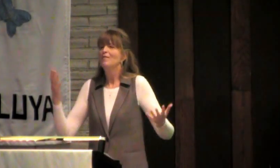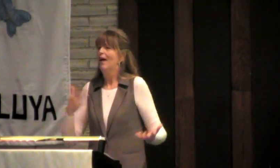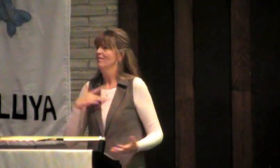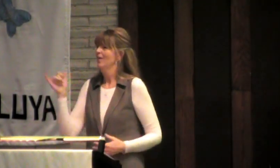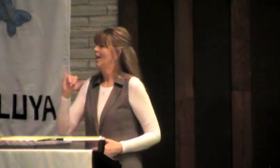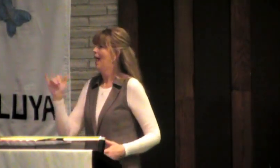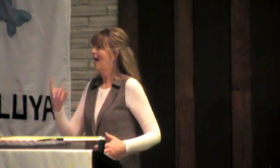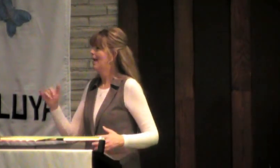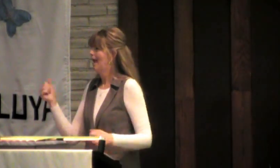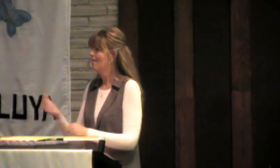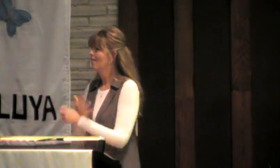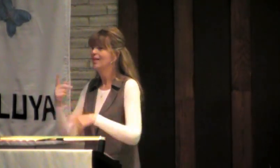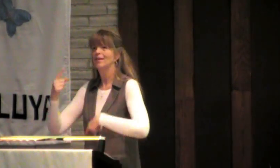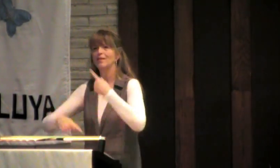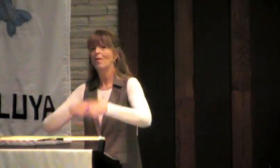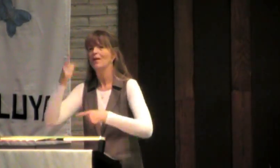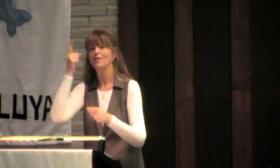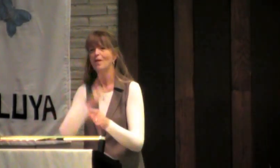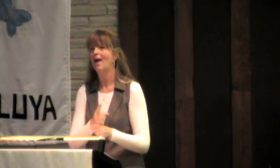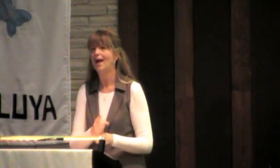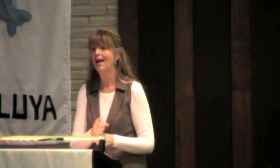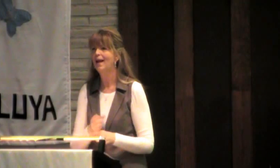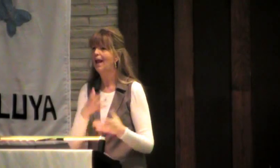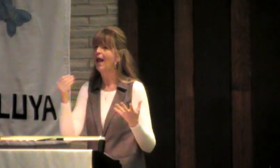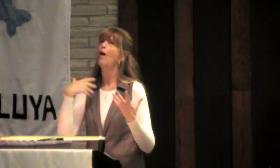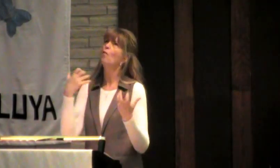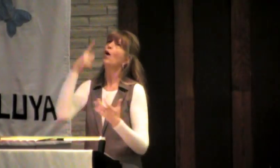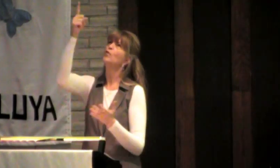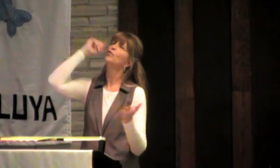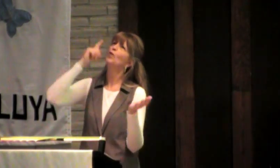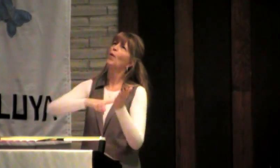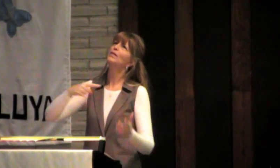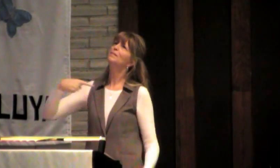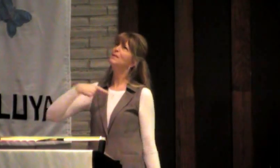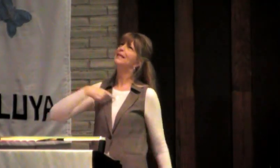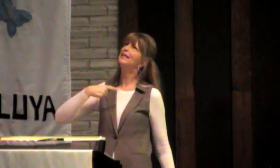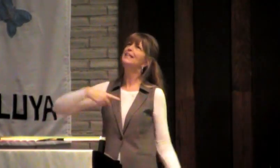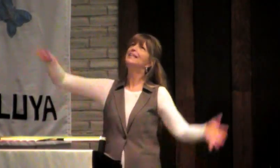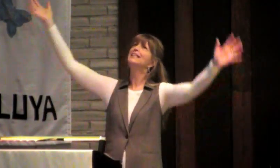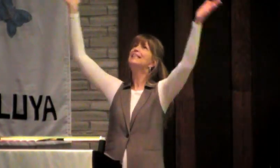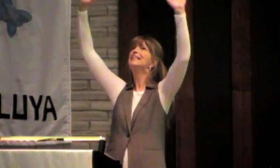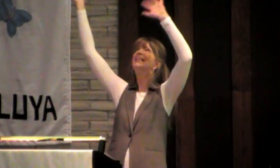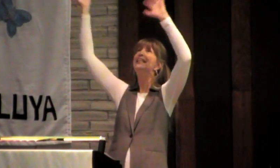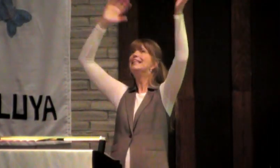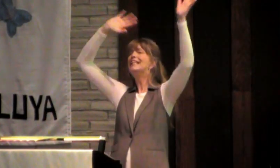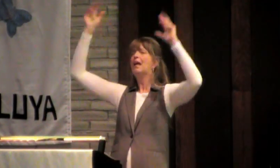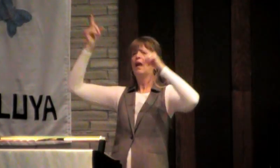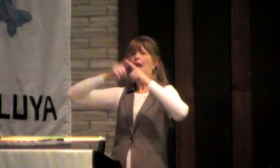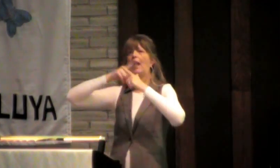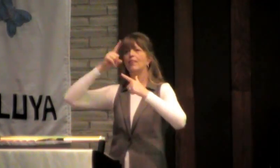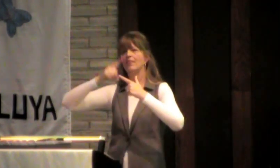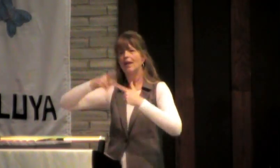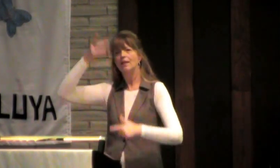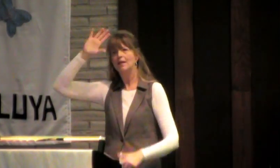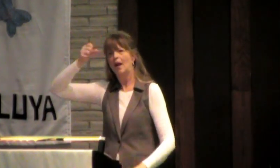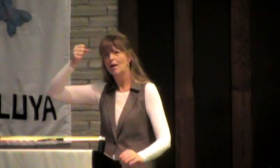behavior, you know, I just feel like everything is just going right, and I want you to notice me, look at me, and